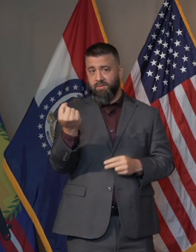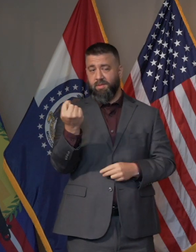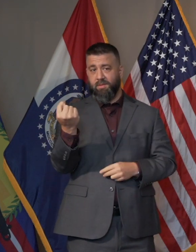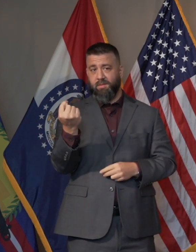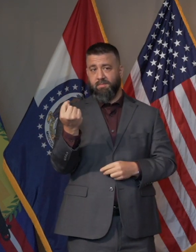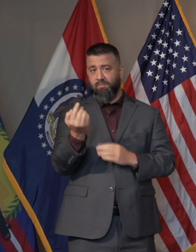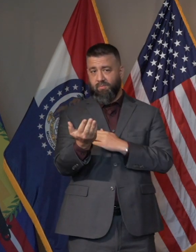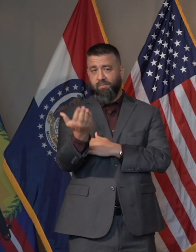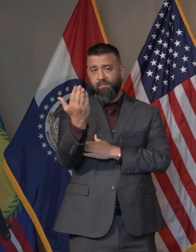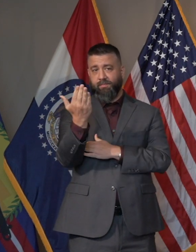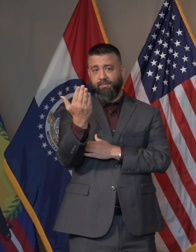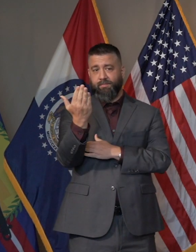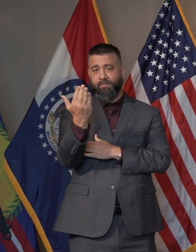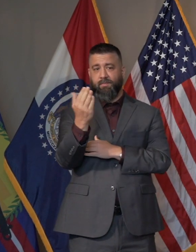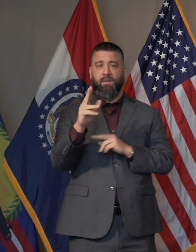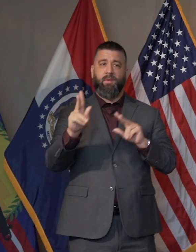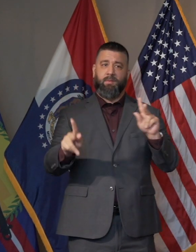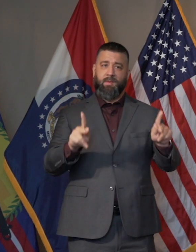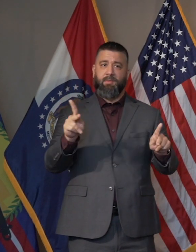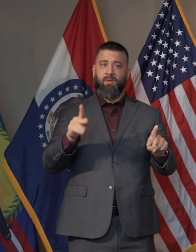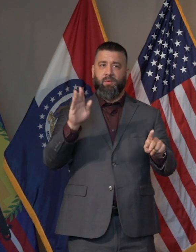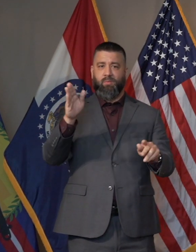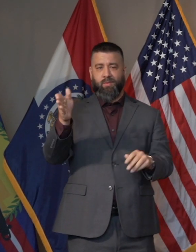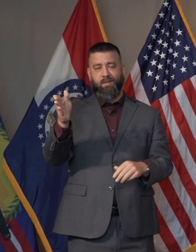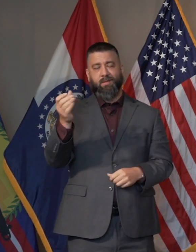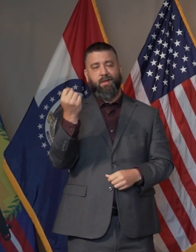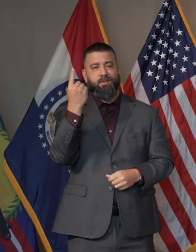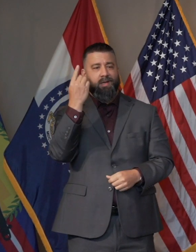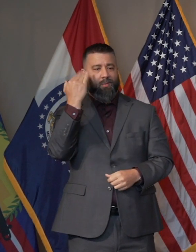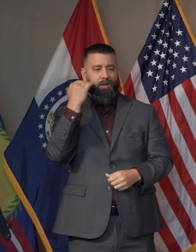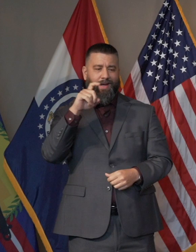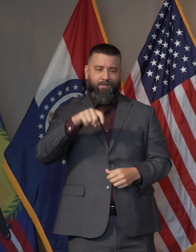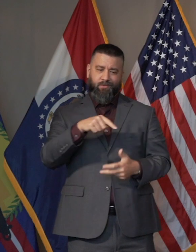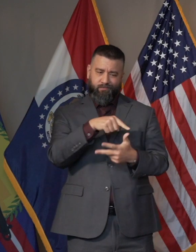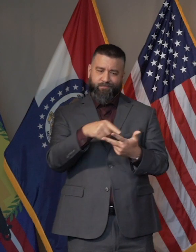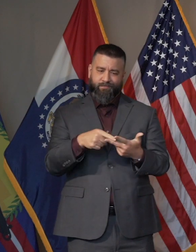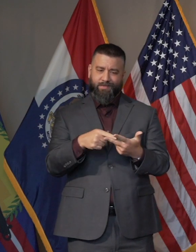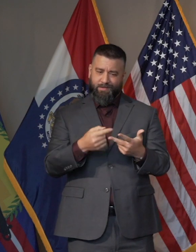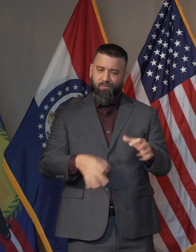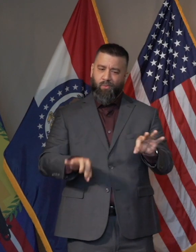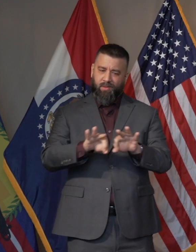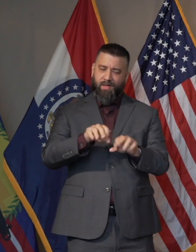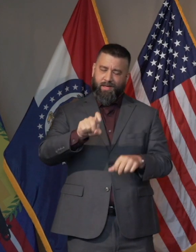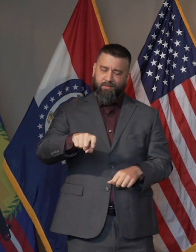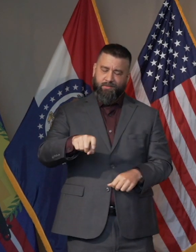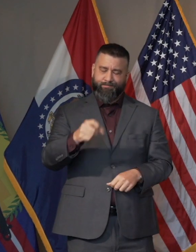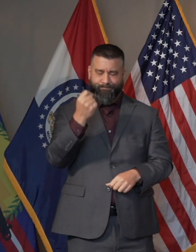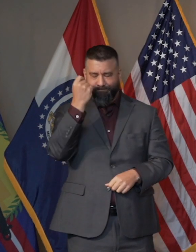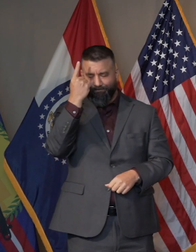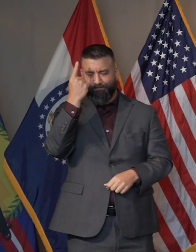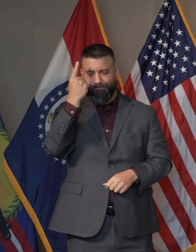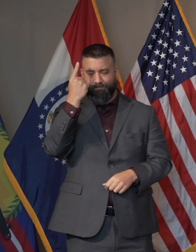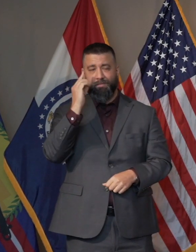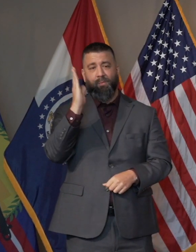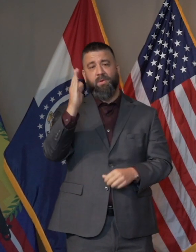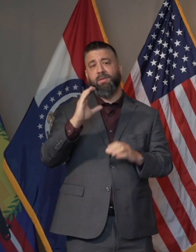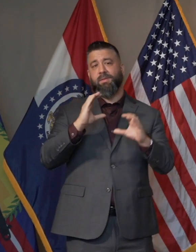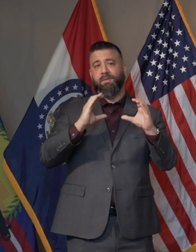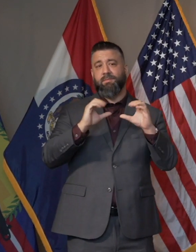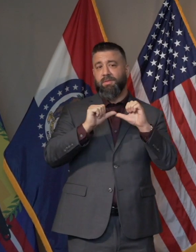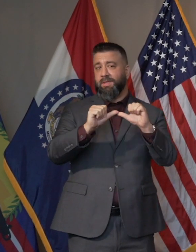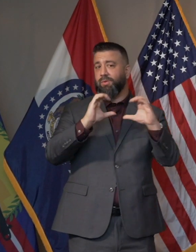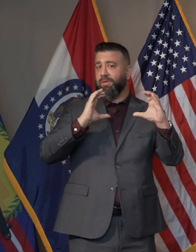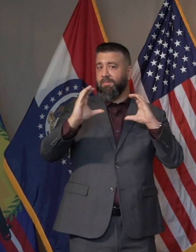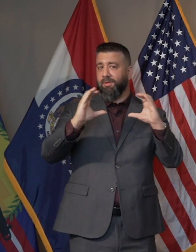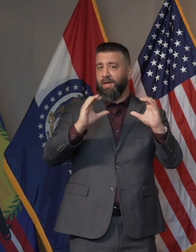on Tuesday morning, people are going to come to understand why we have to do this and why this is important. We will continue to communicate